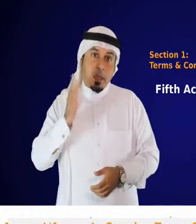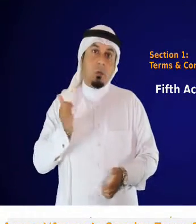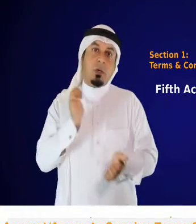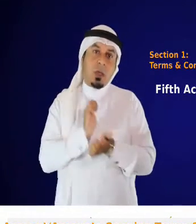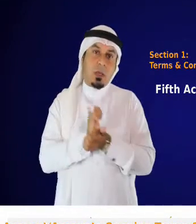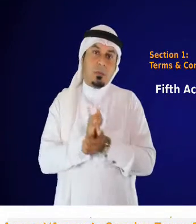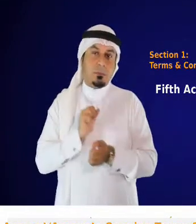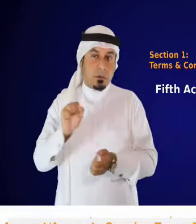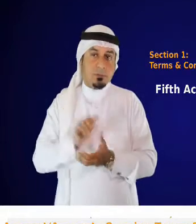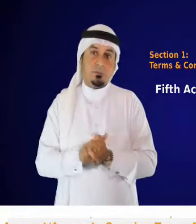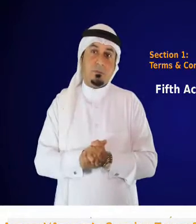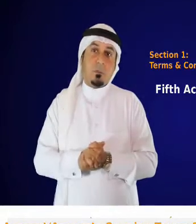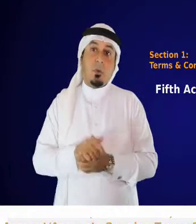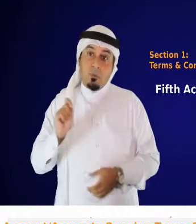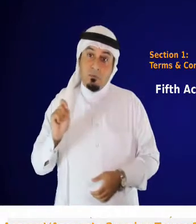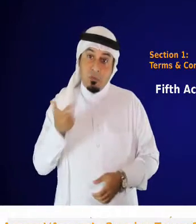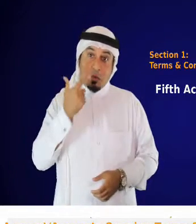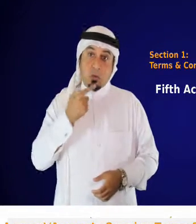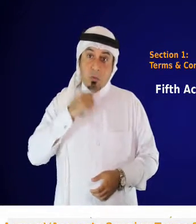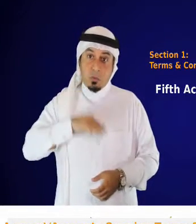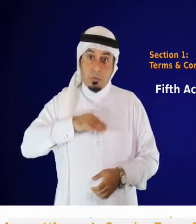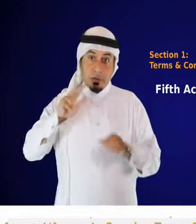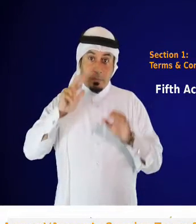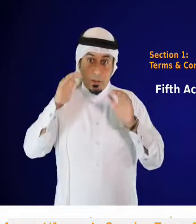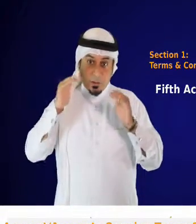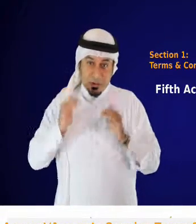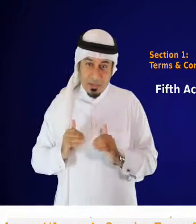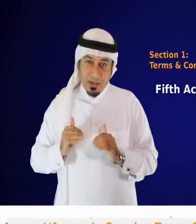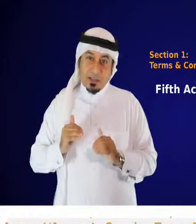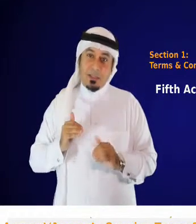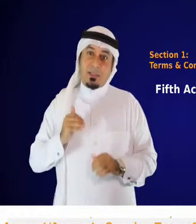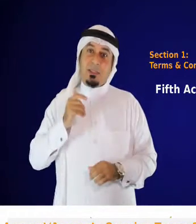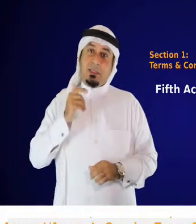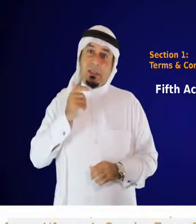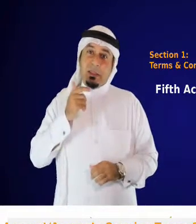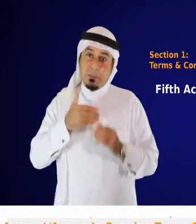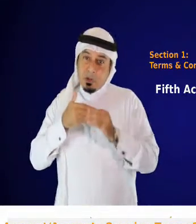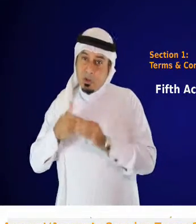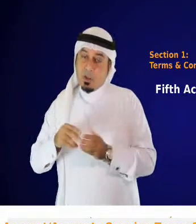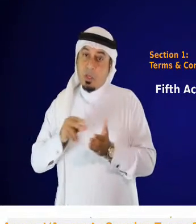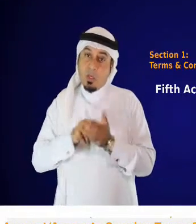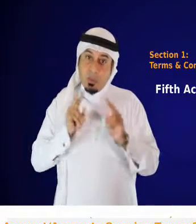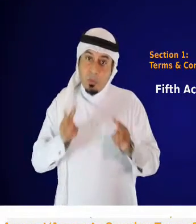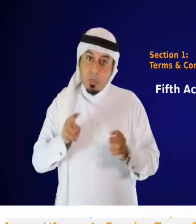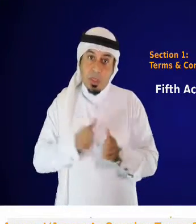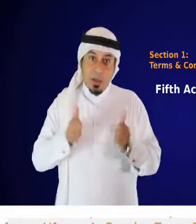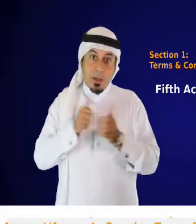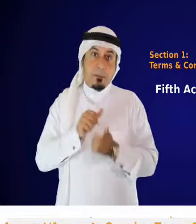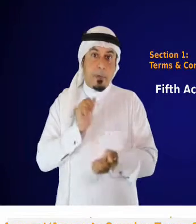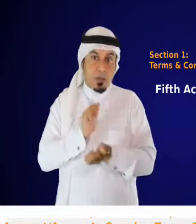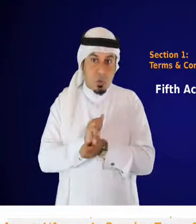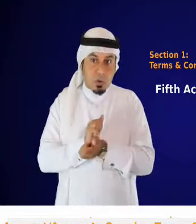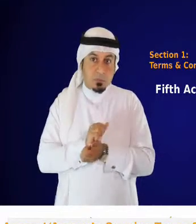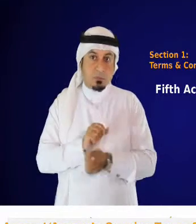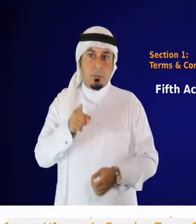or competency of the interdict person is established in signing new forms and contracts to prove the new status of the